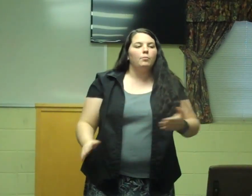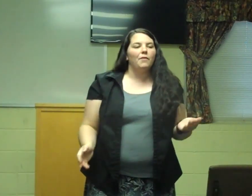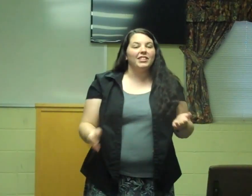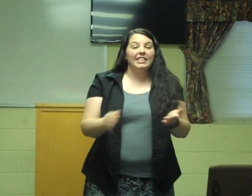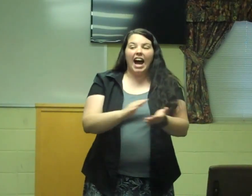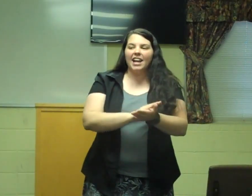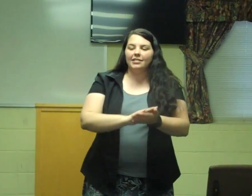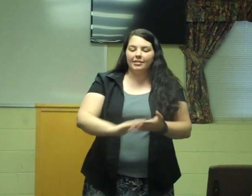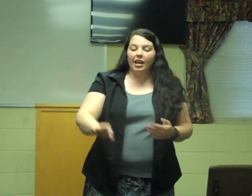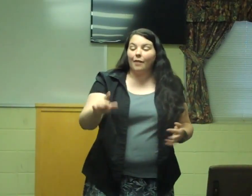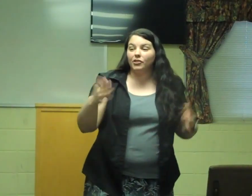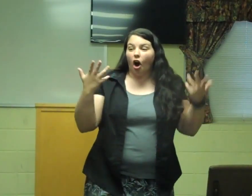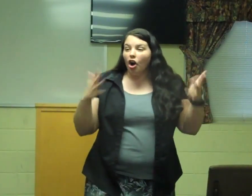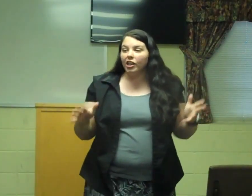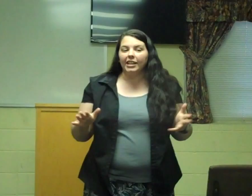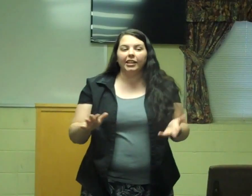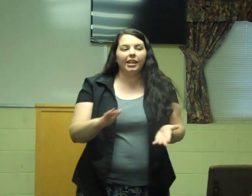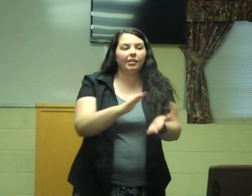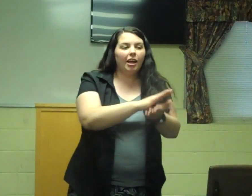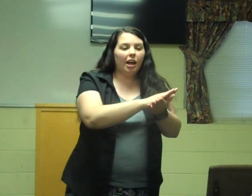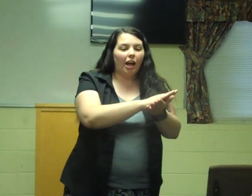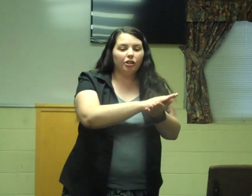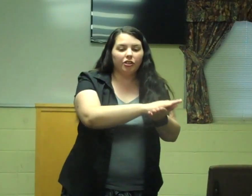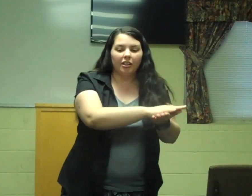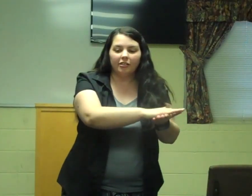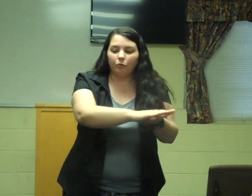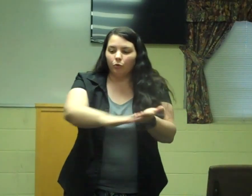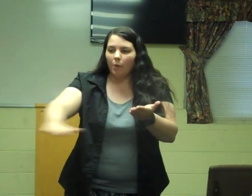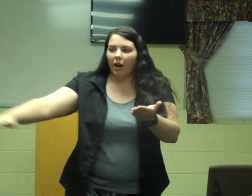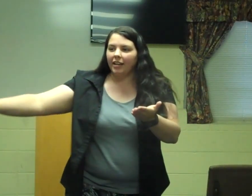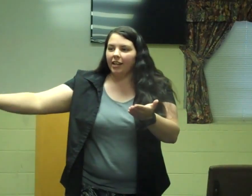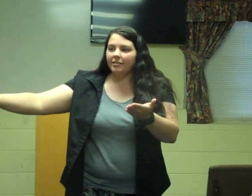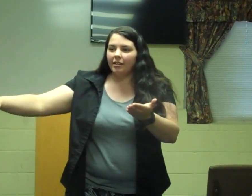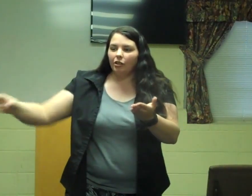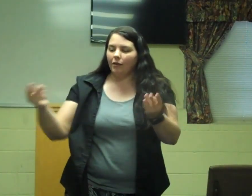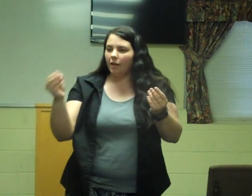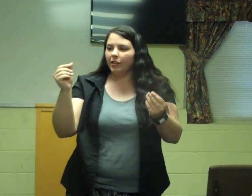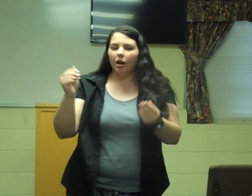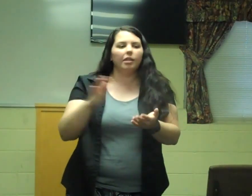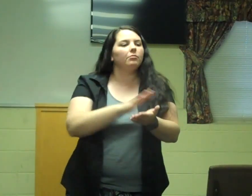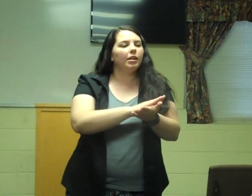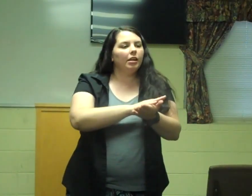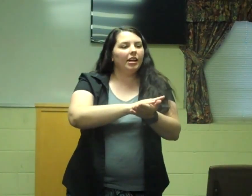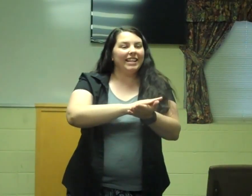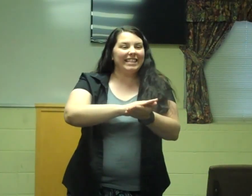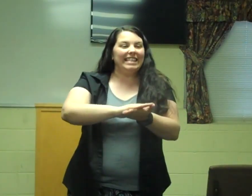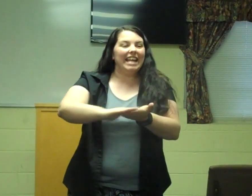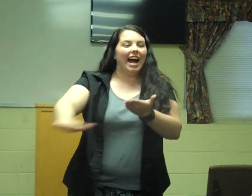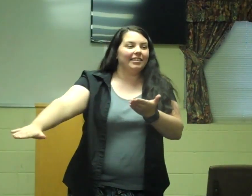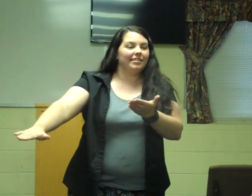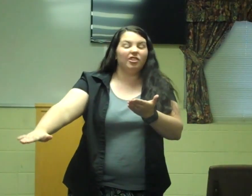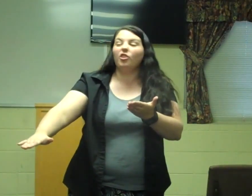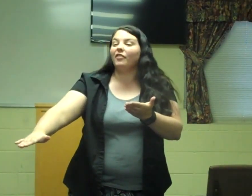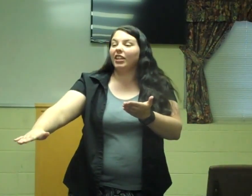But if it's nice, if it's already clean, and you're just going to rub your hand against it, you have nothing on it, it's nice, because you don't have to